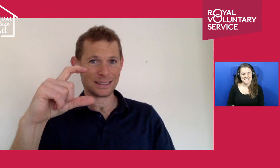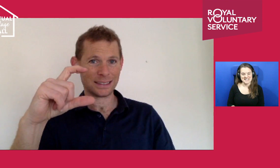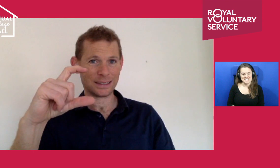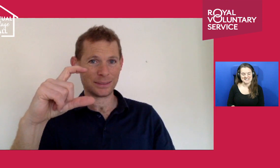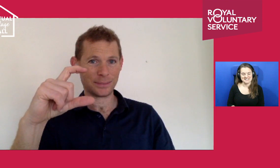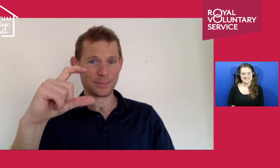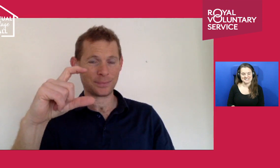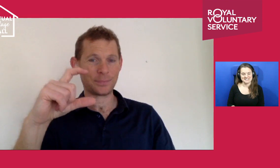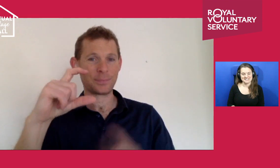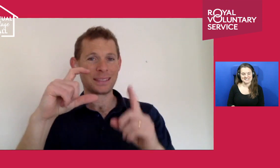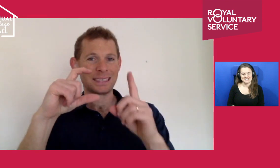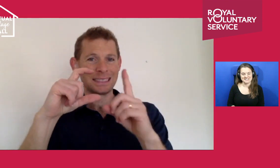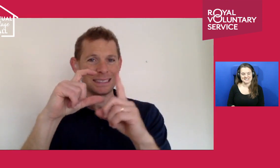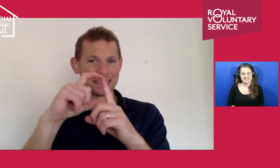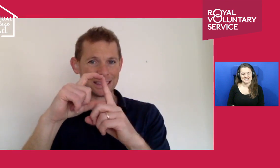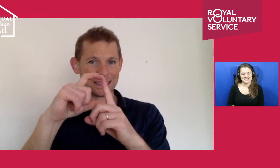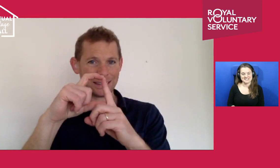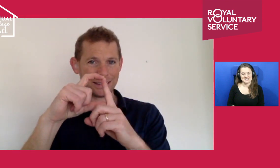C,